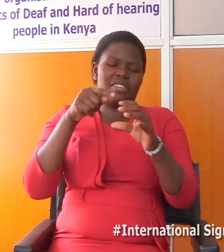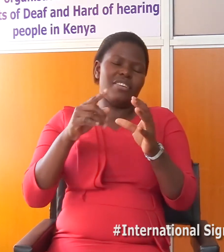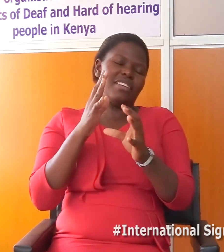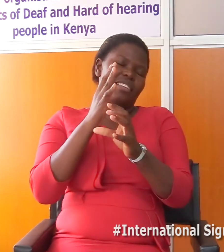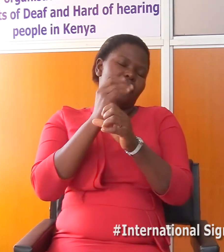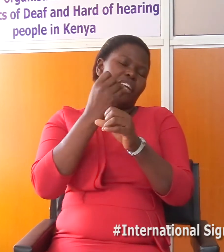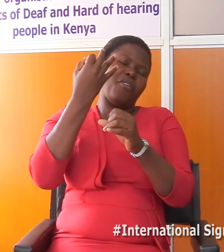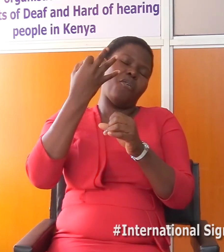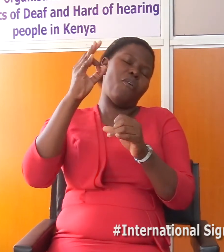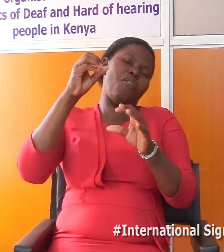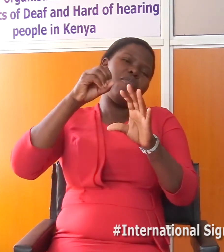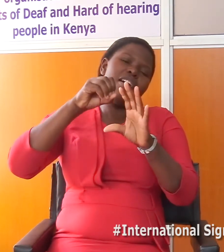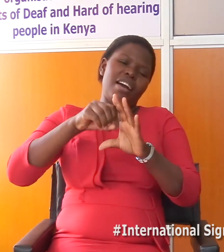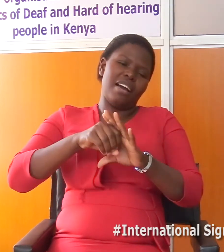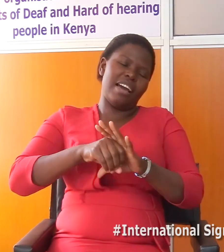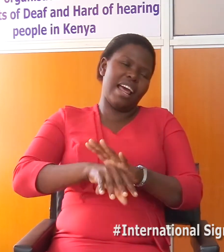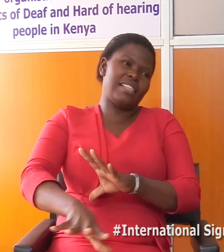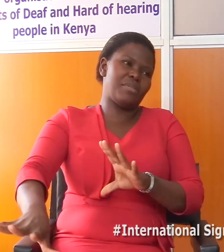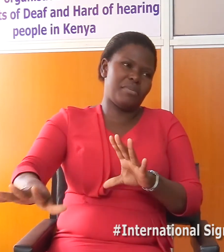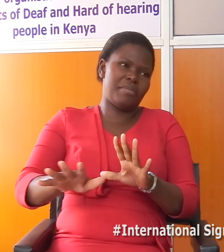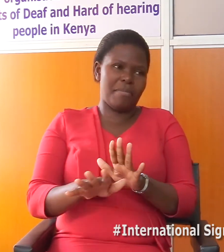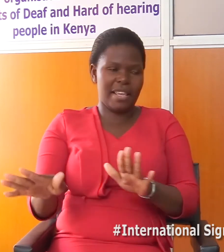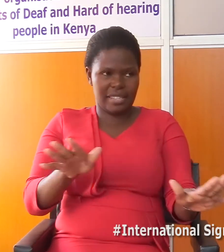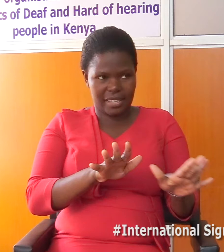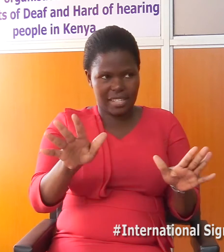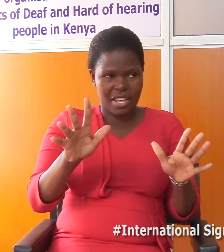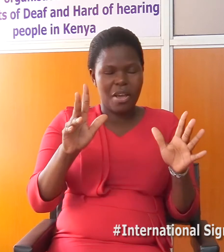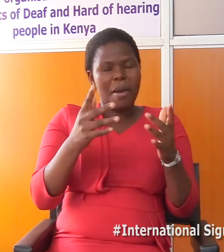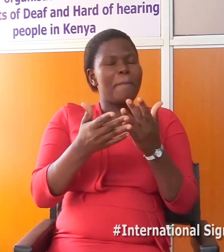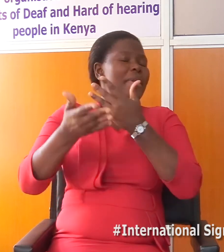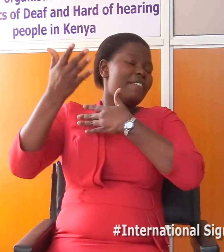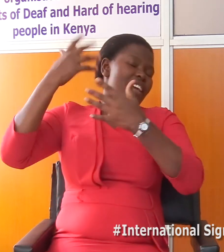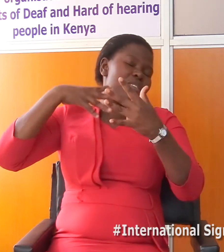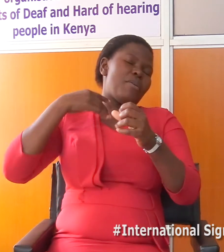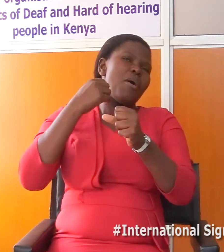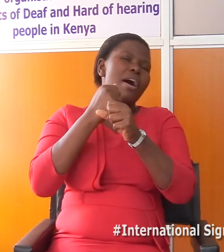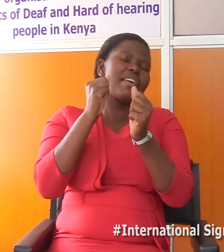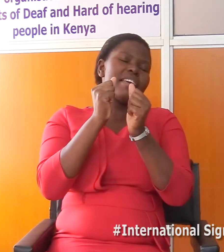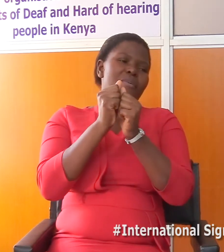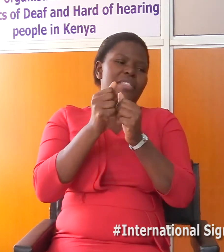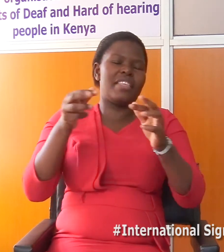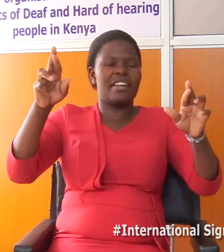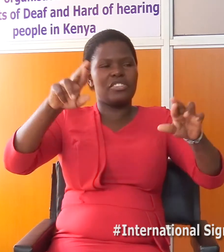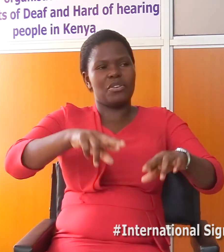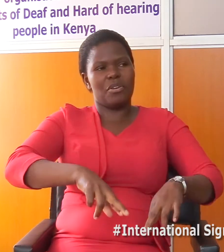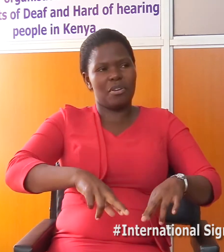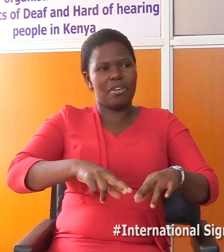people. Association, it's made of branches. Yeah. Previously, we were working with